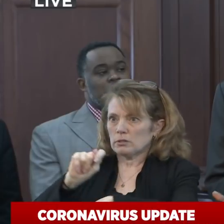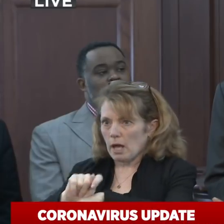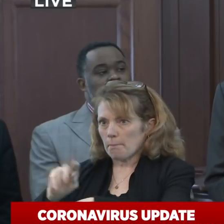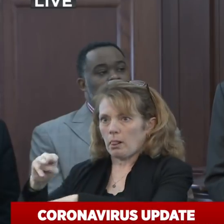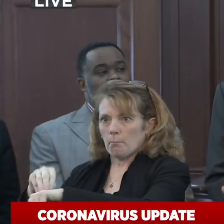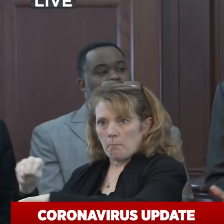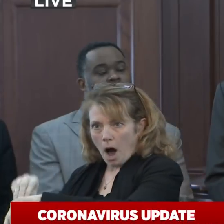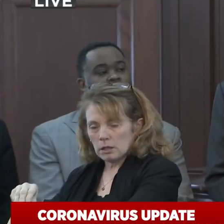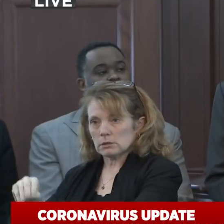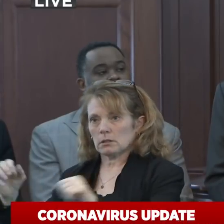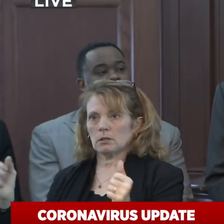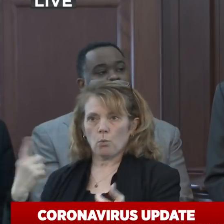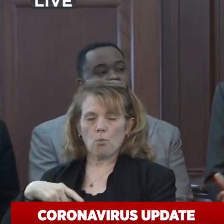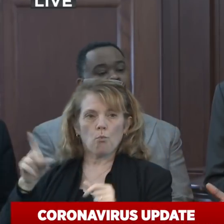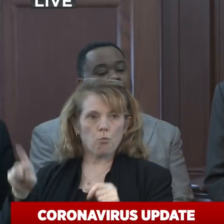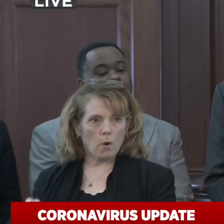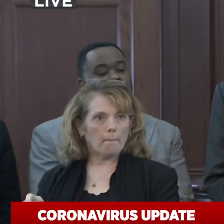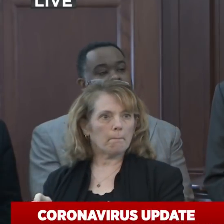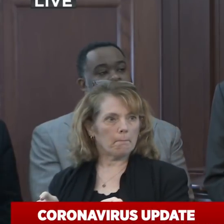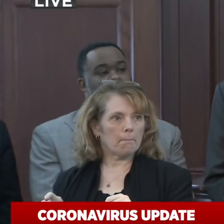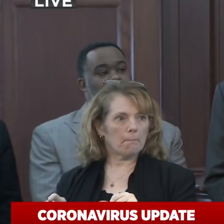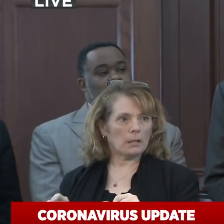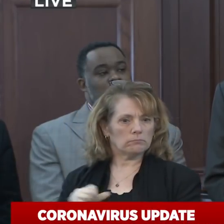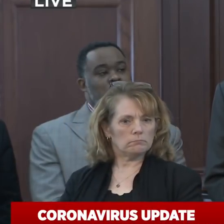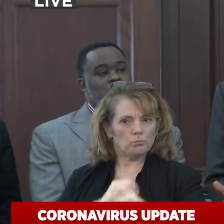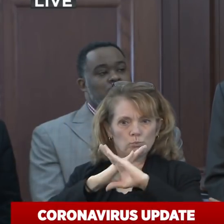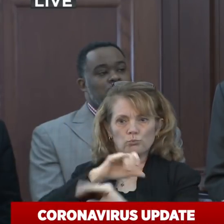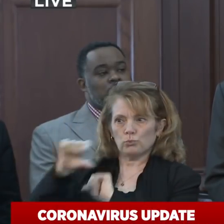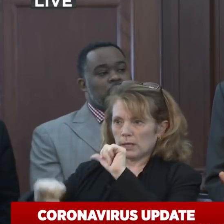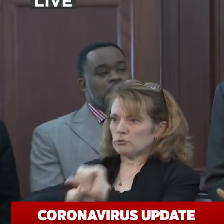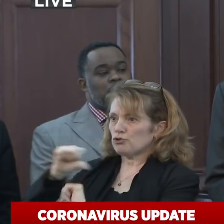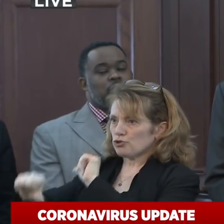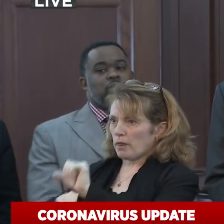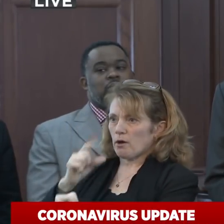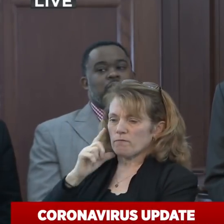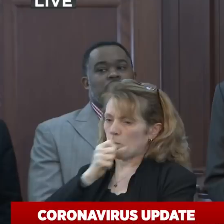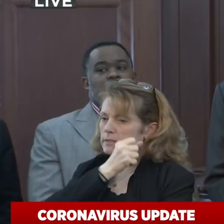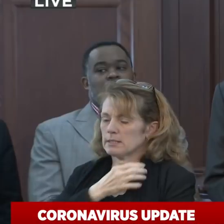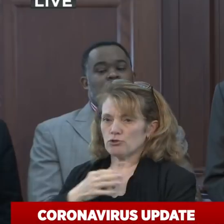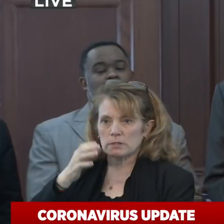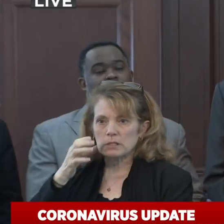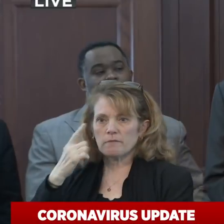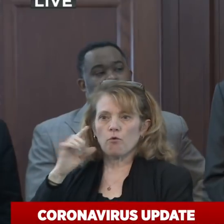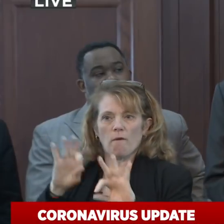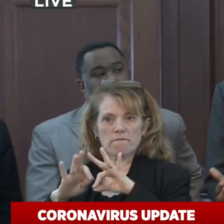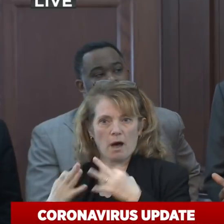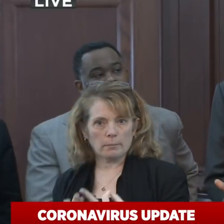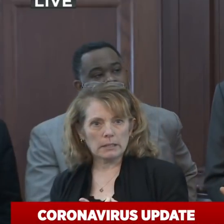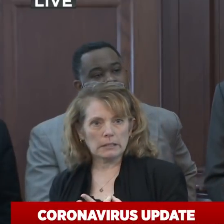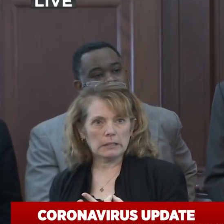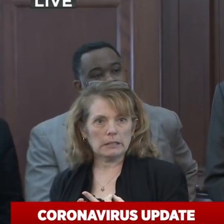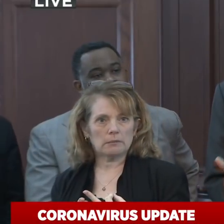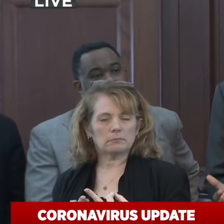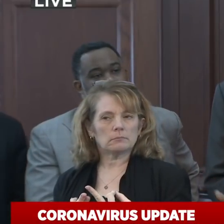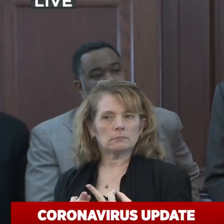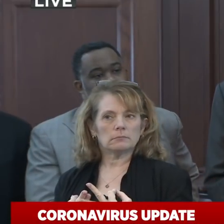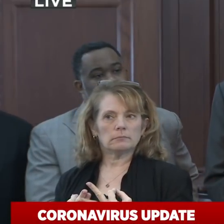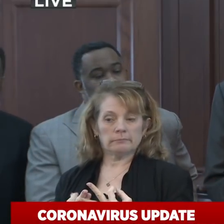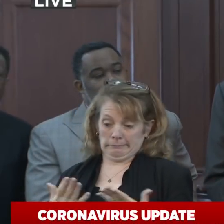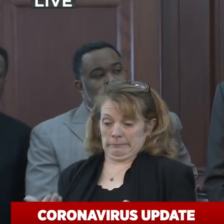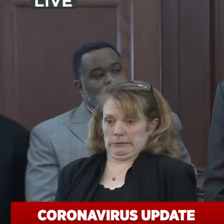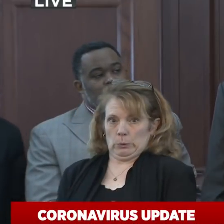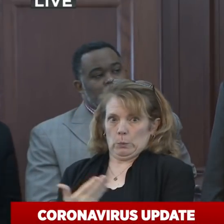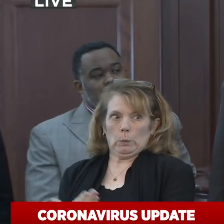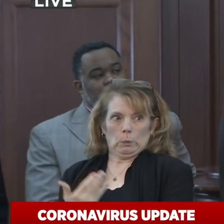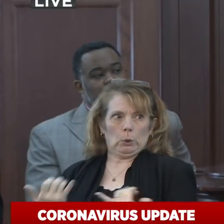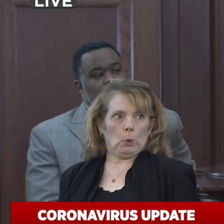we're practicing and generating the same levels of protection for our seniors and for our families. As we go forward with this is very new,